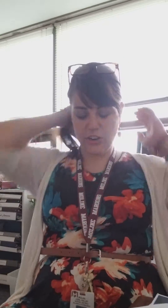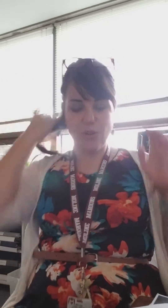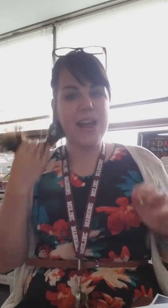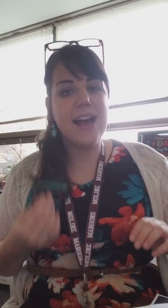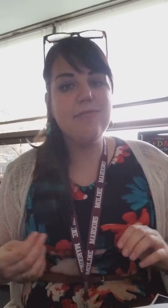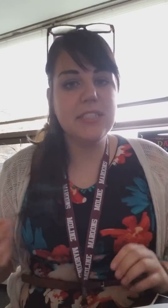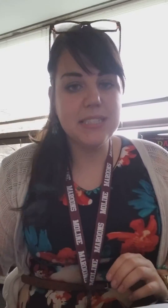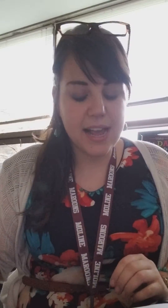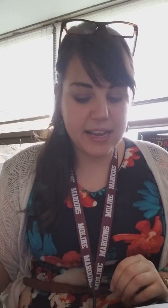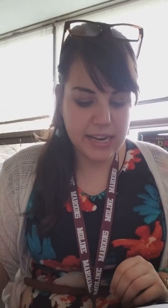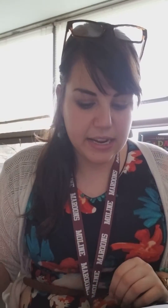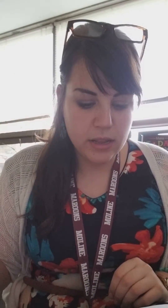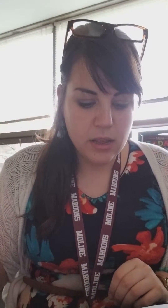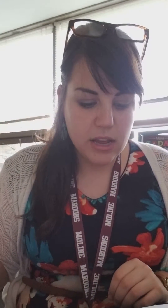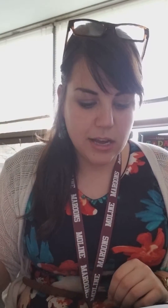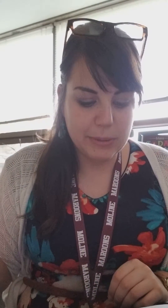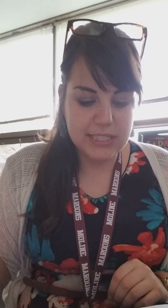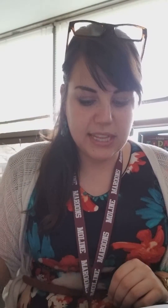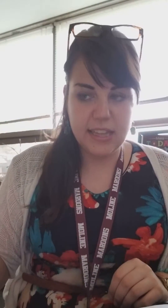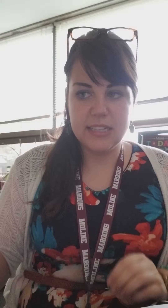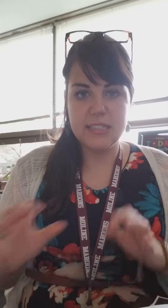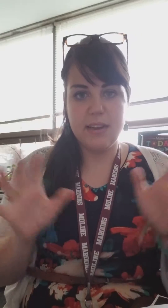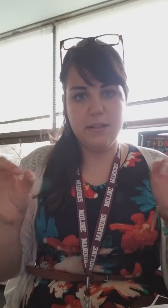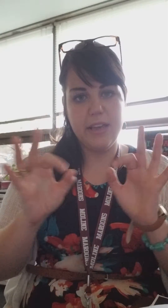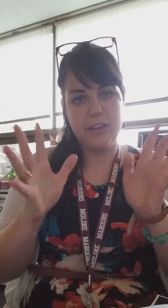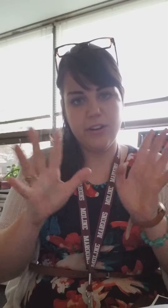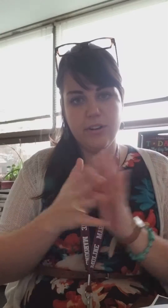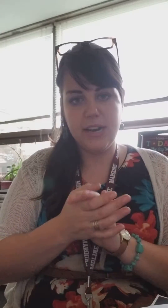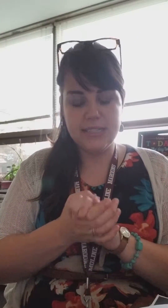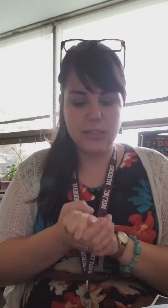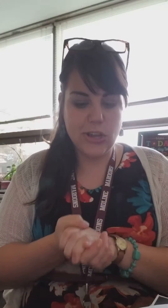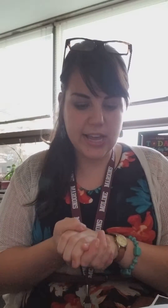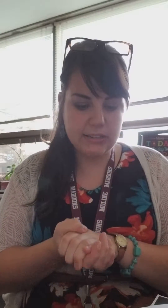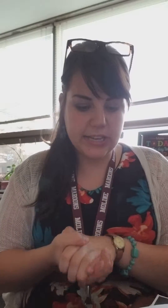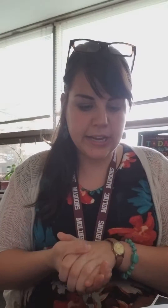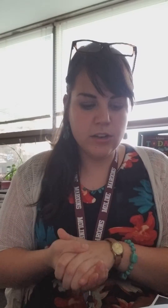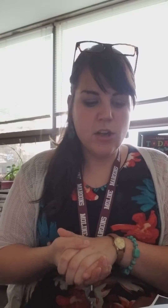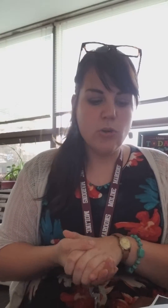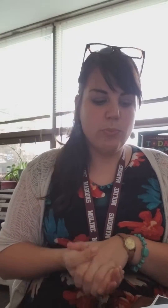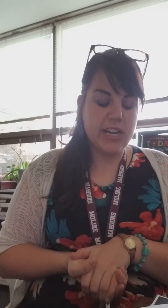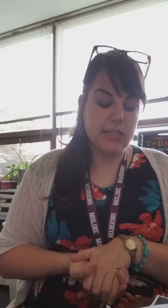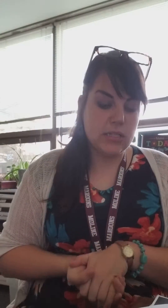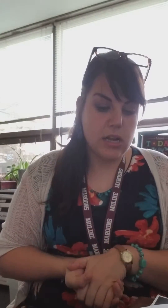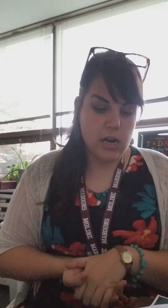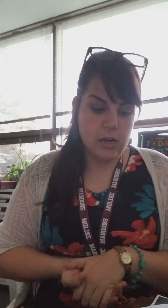don't have to sign it because I think it's kind of like your nice little ending, but